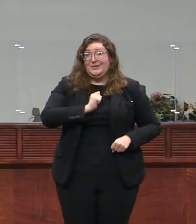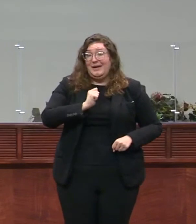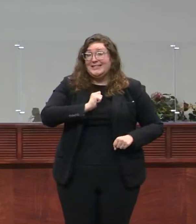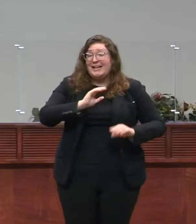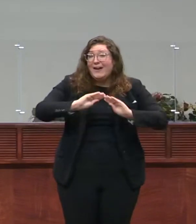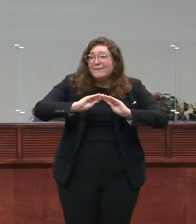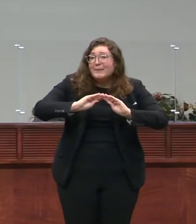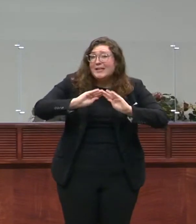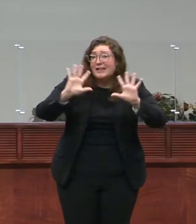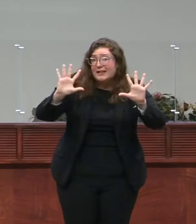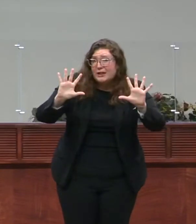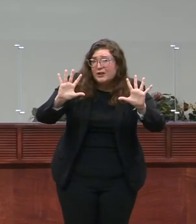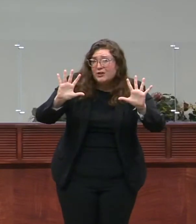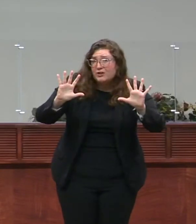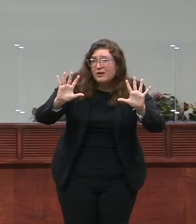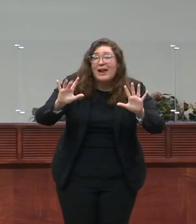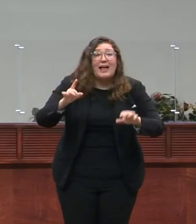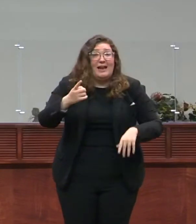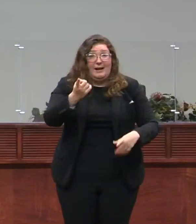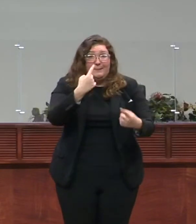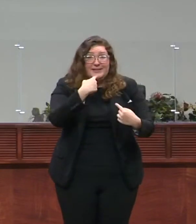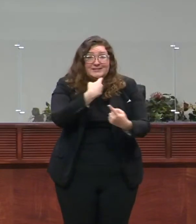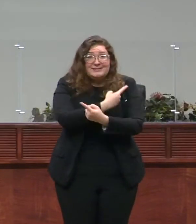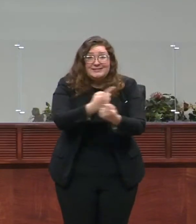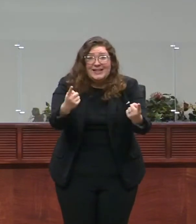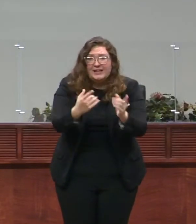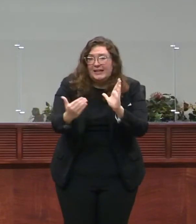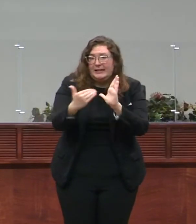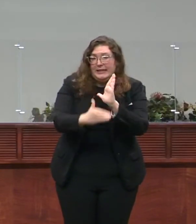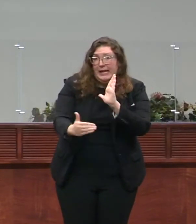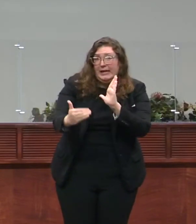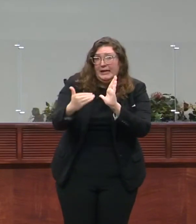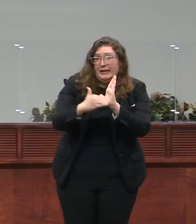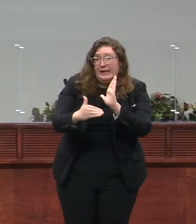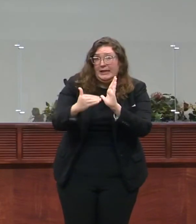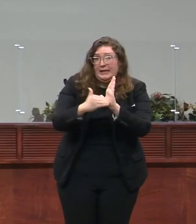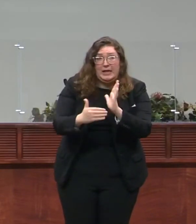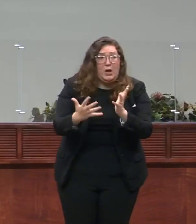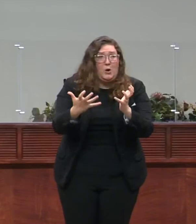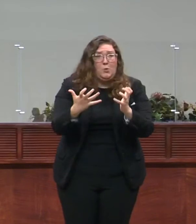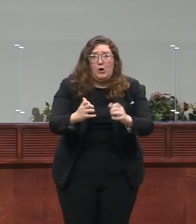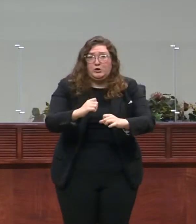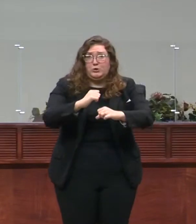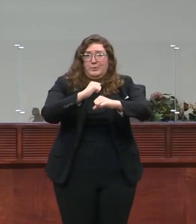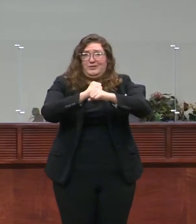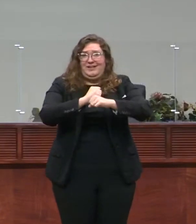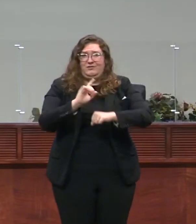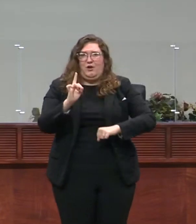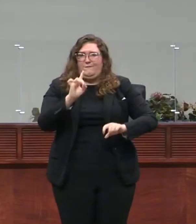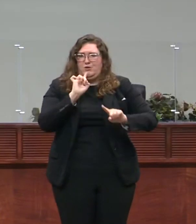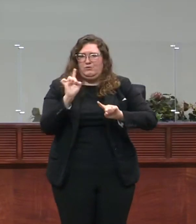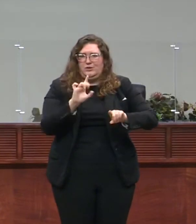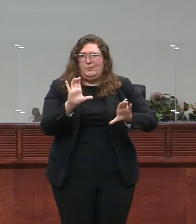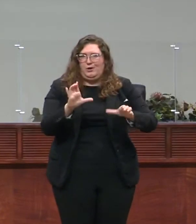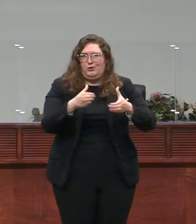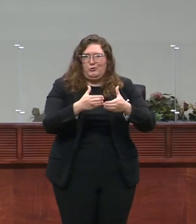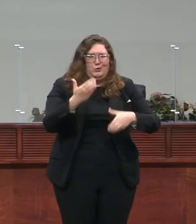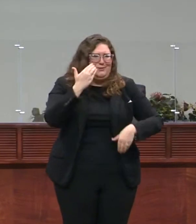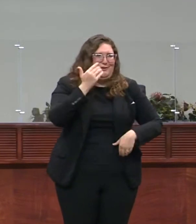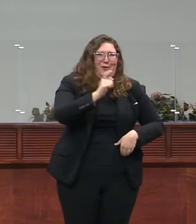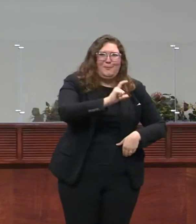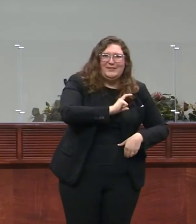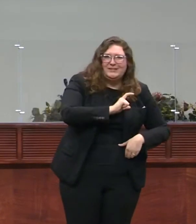I believe that in order to protect the brave men and women who are first responders, who